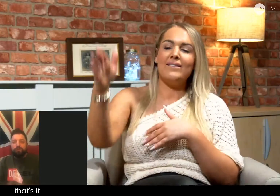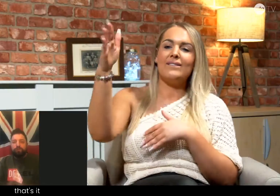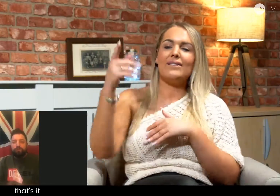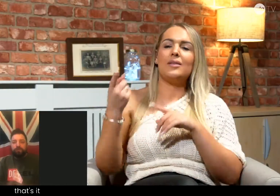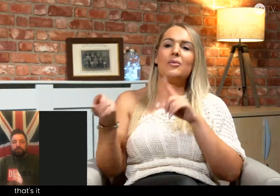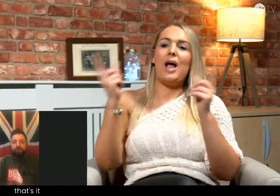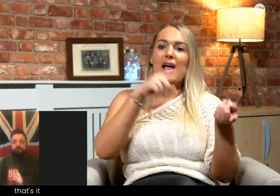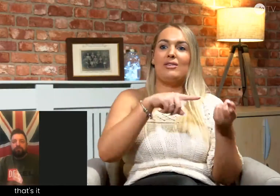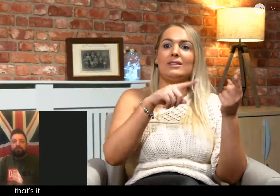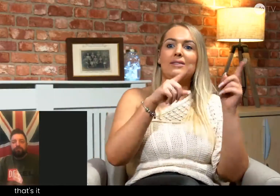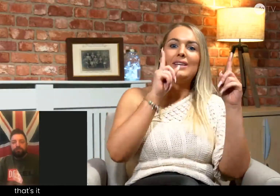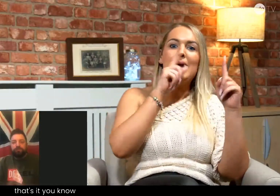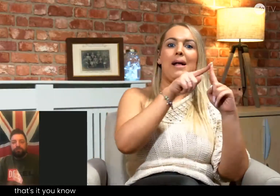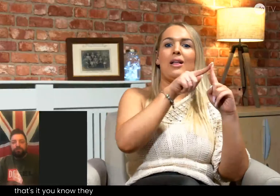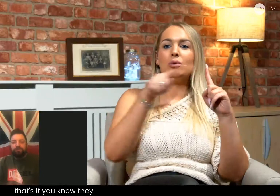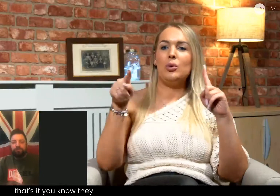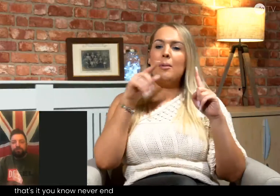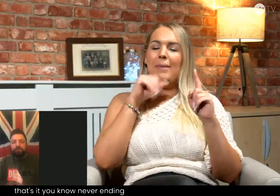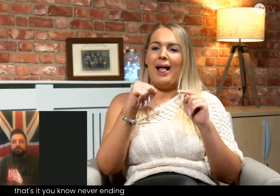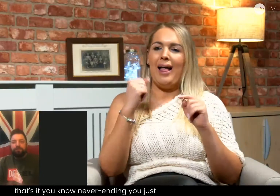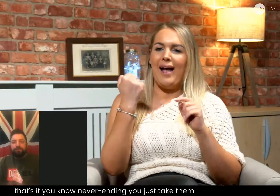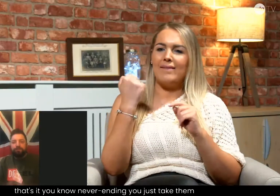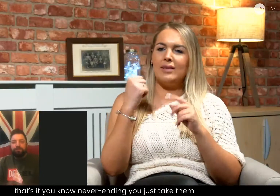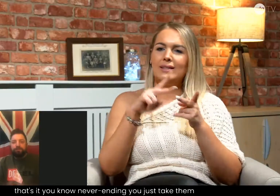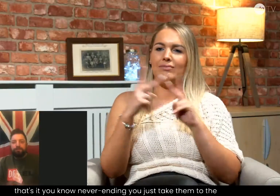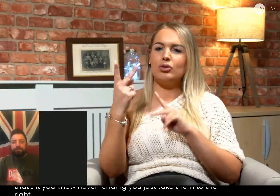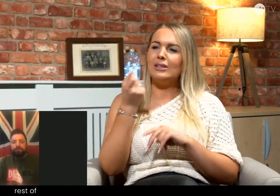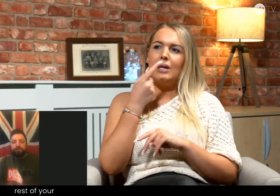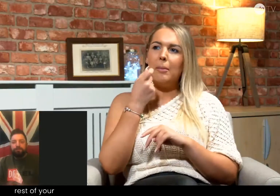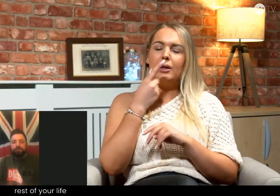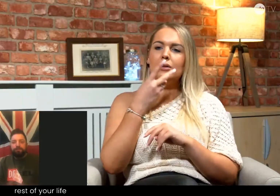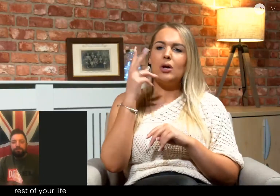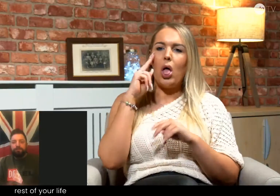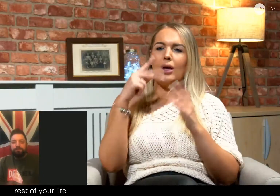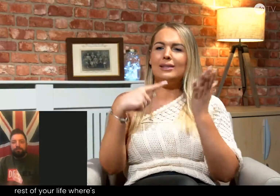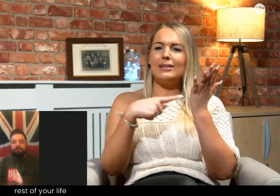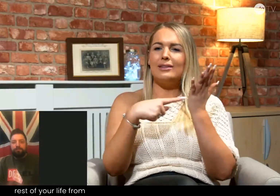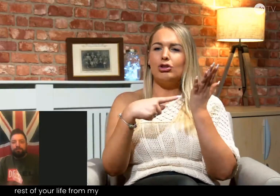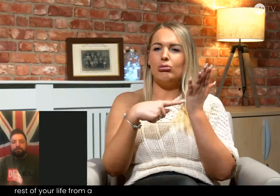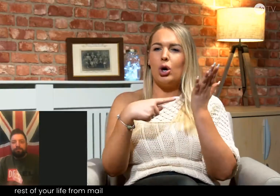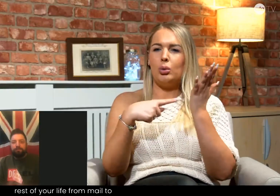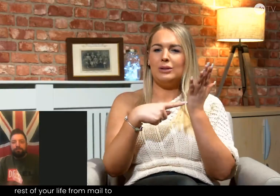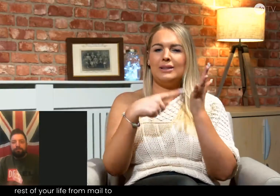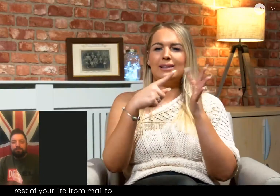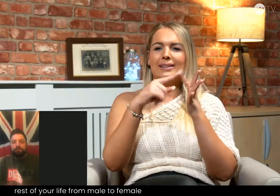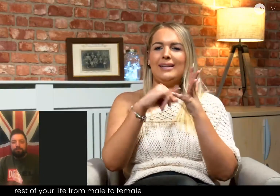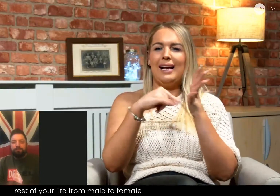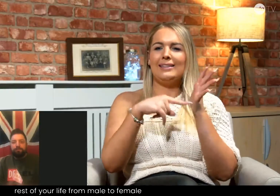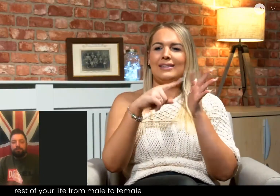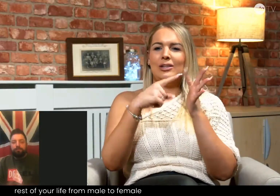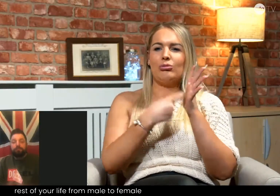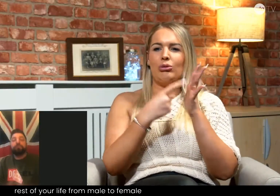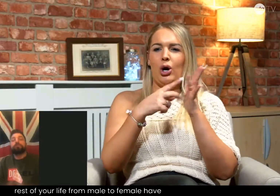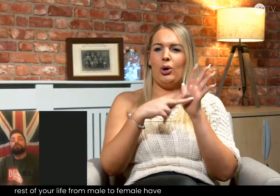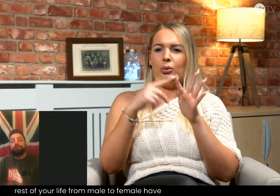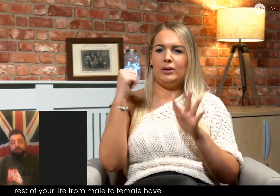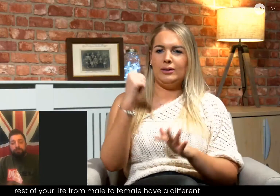never ending. You just take them for the rest of your life. Whereas from male to female, have a different hormone. So that's called